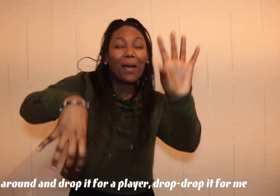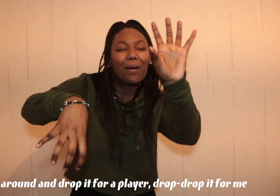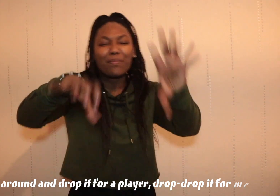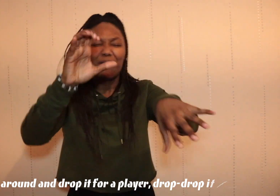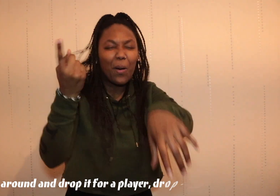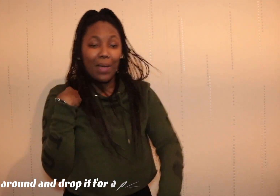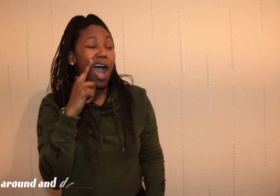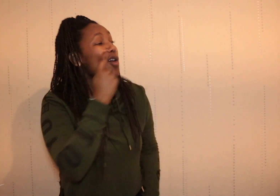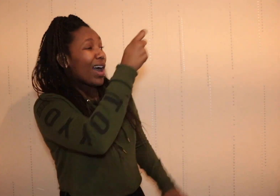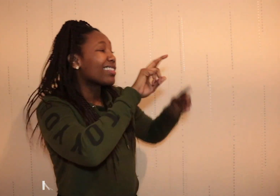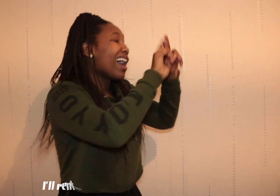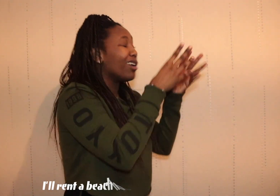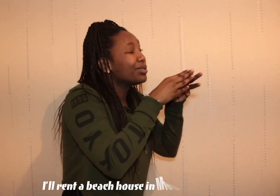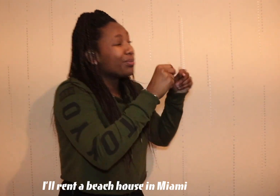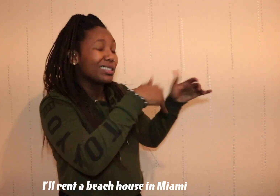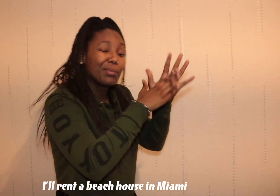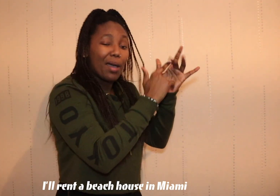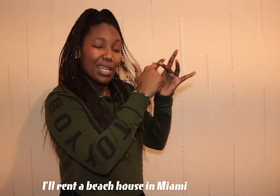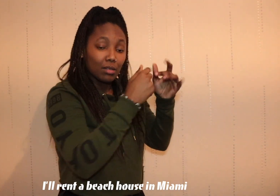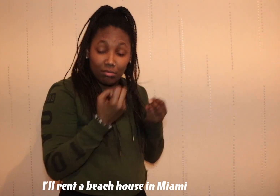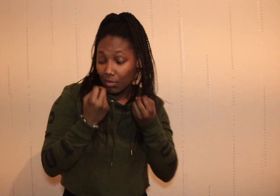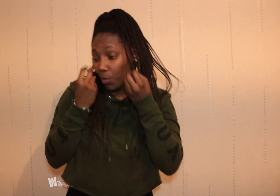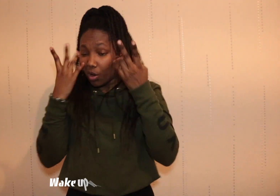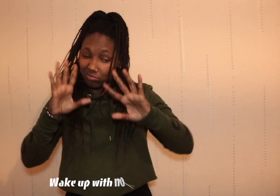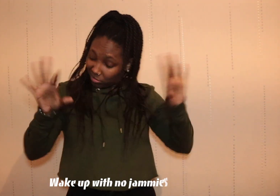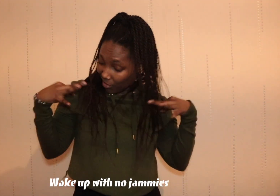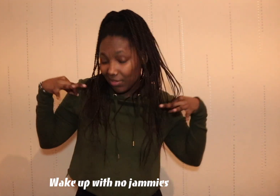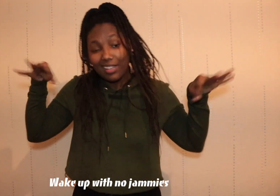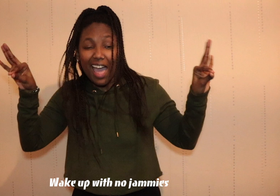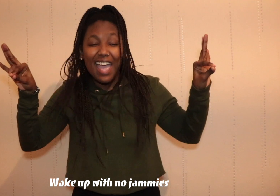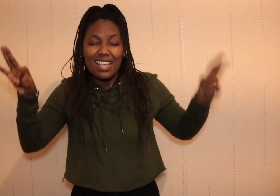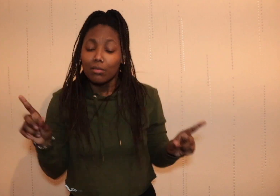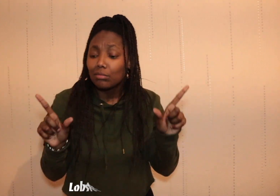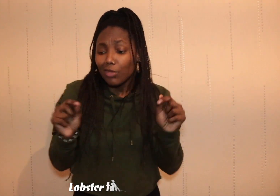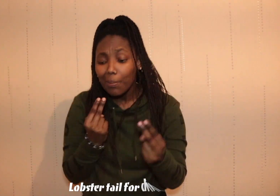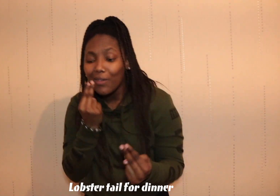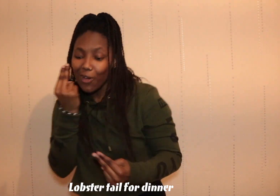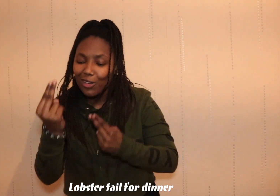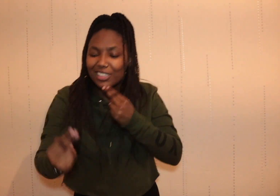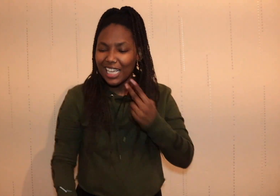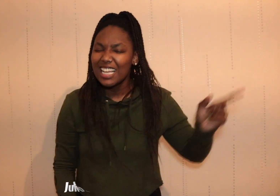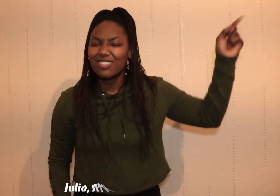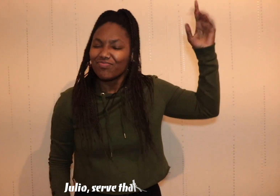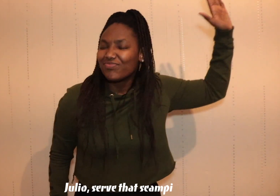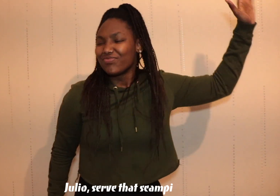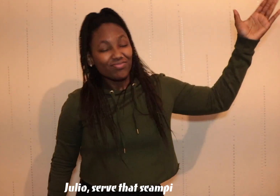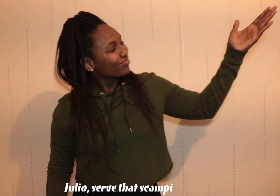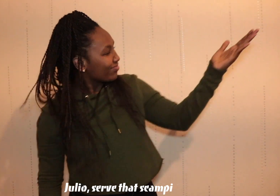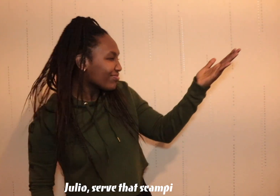drop it for me I'll rent some beach house in Miami Wake up with no jammies Loves to tell for dinner Julio served